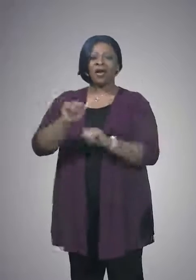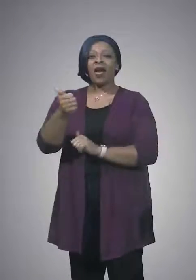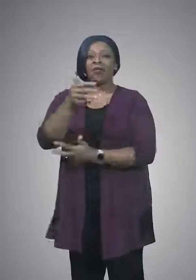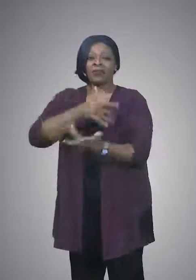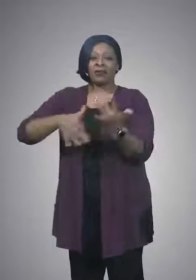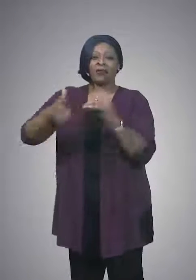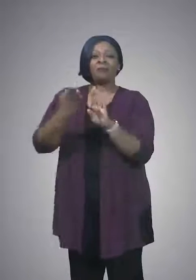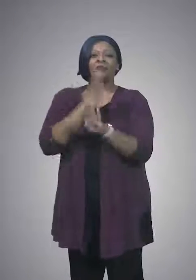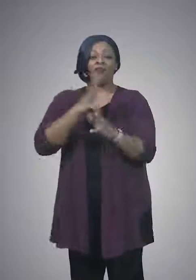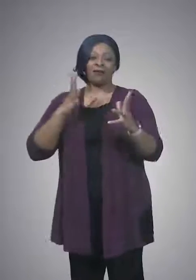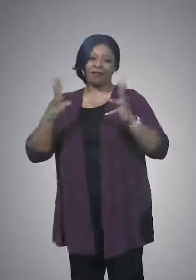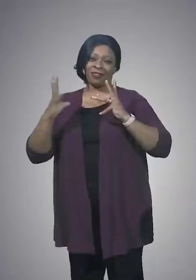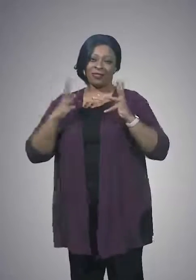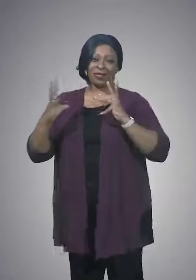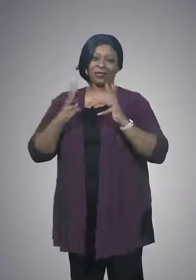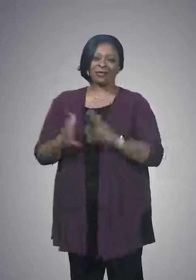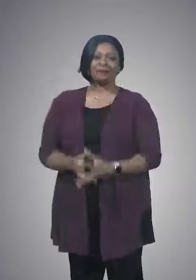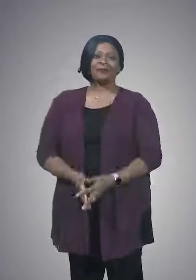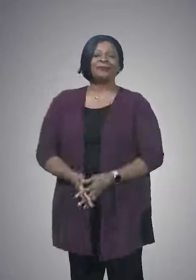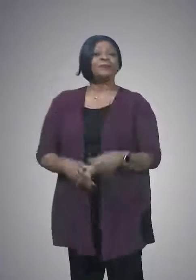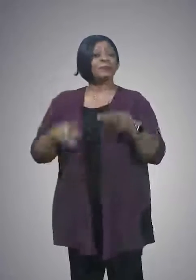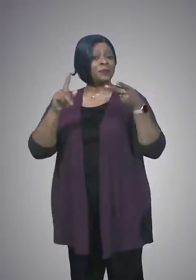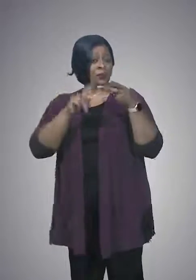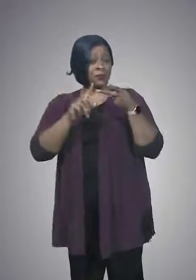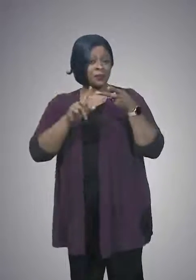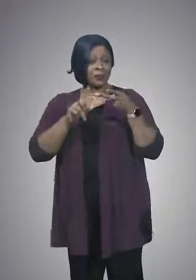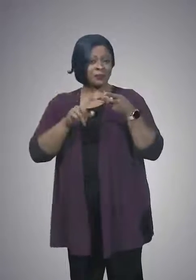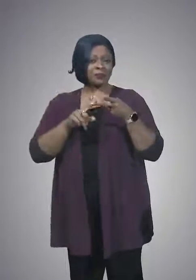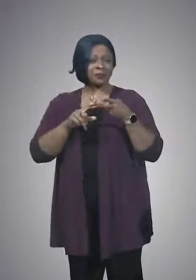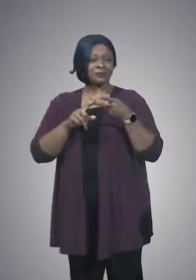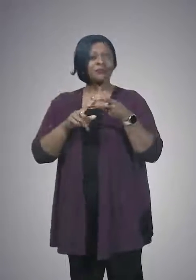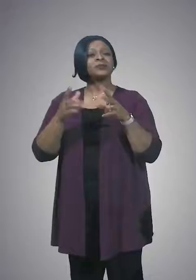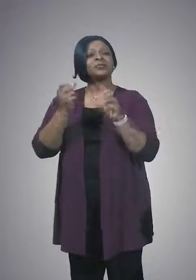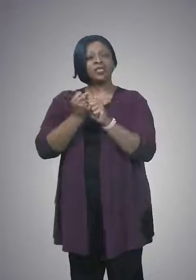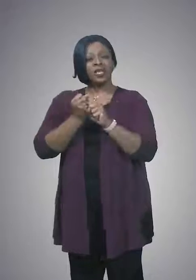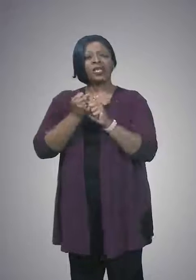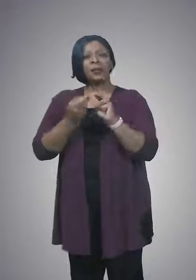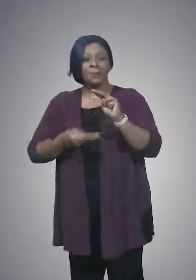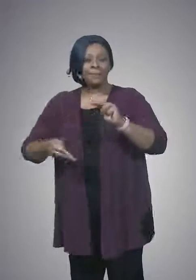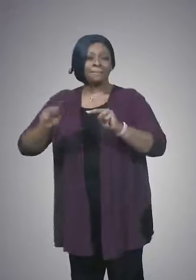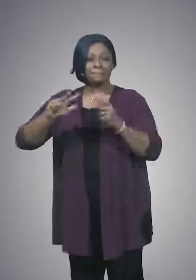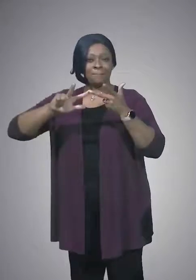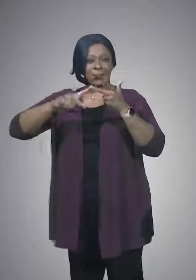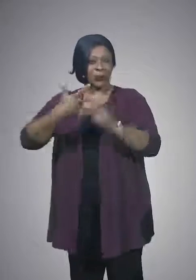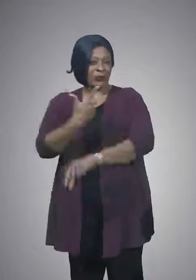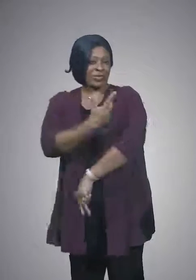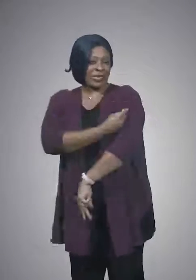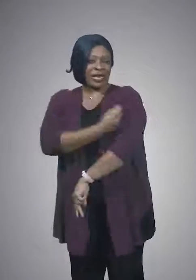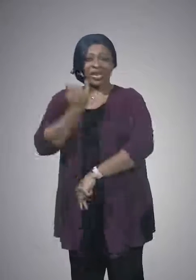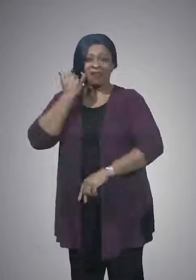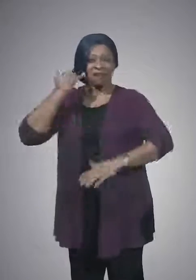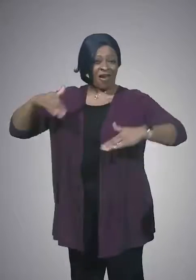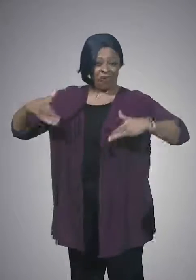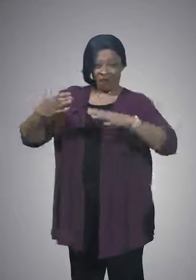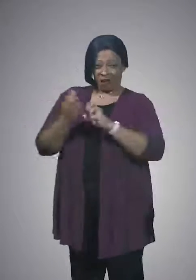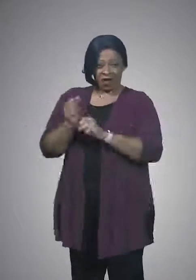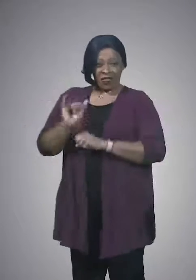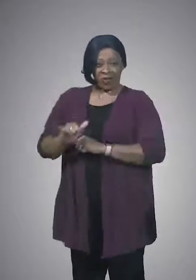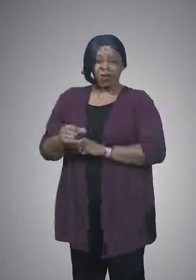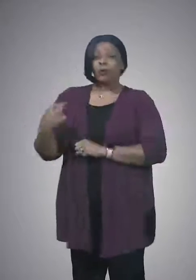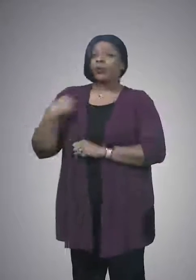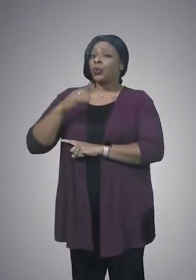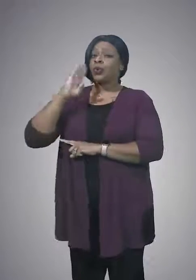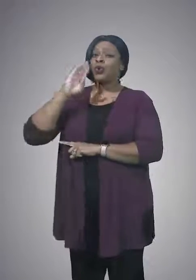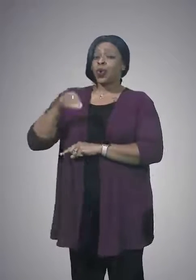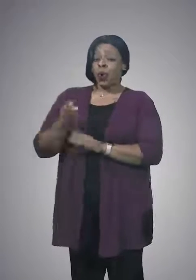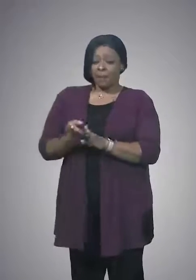others before the holidays. 2, get boosted if you have not already done so. We know